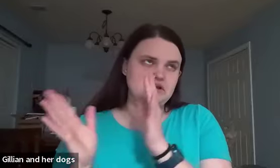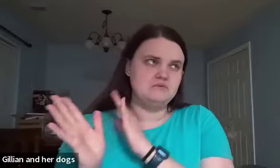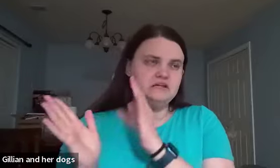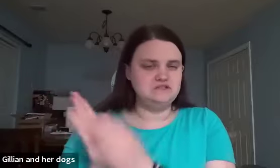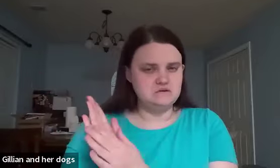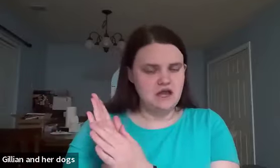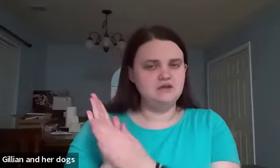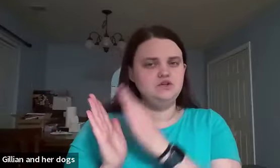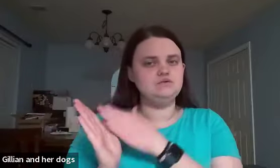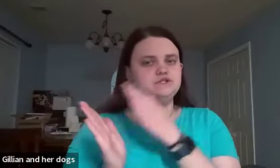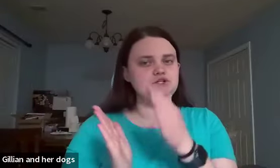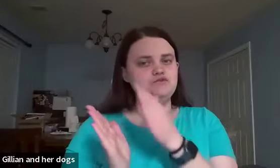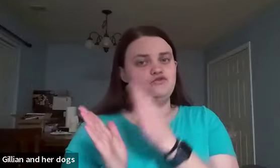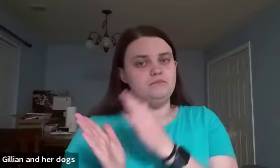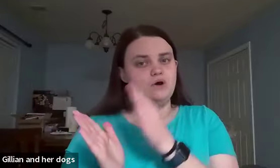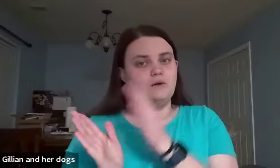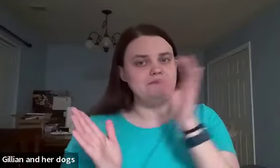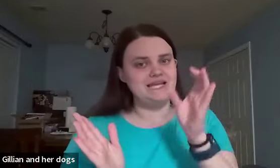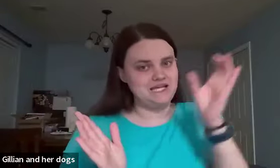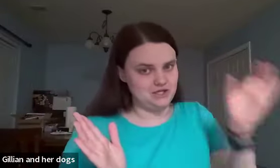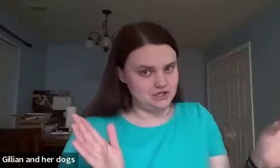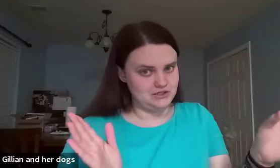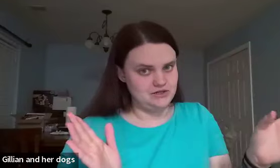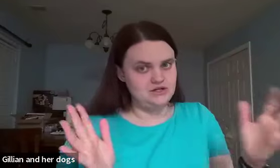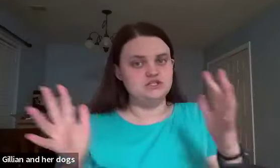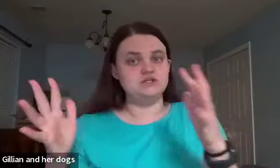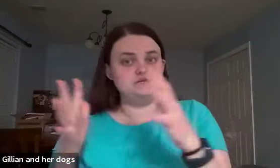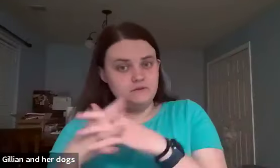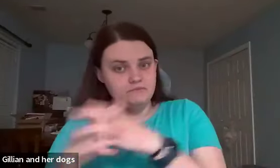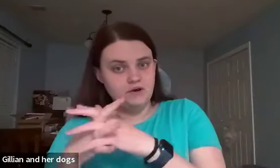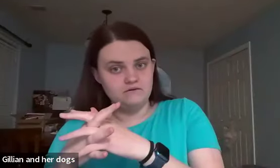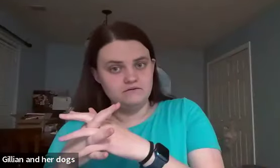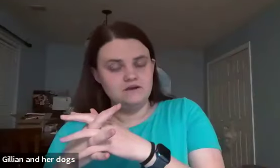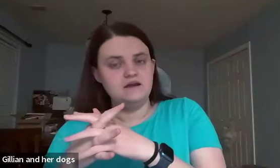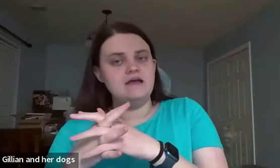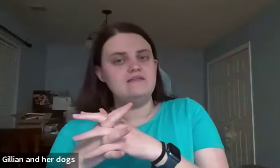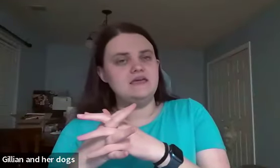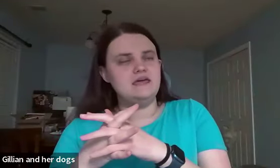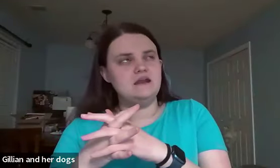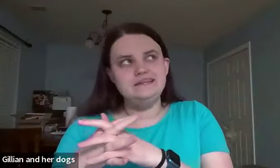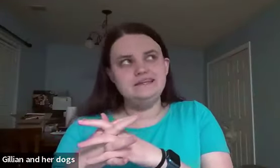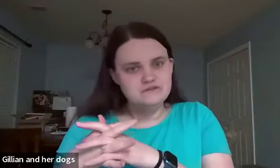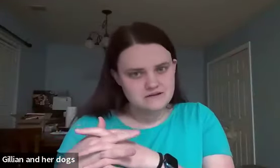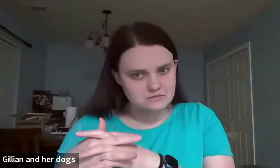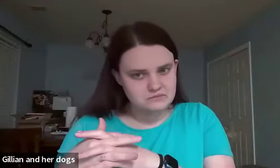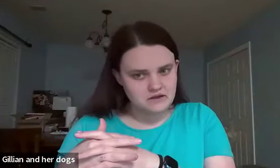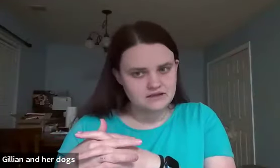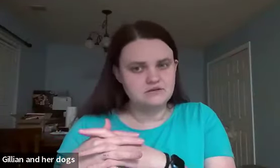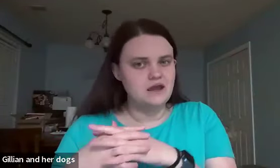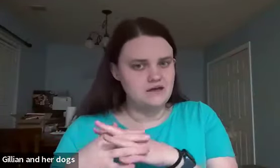Don't really do that. You would do football player. So you do football, and then we didn't do the sign for play, so I'm going to add